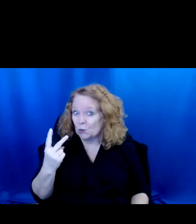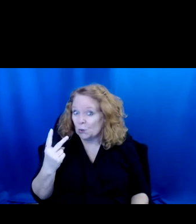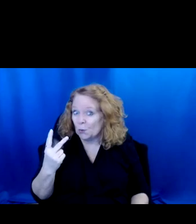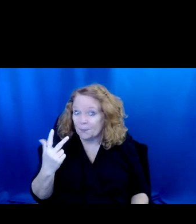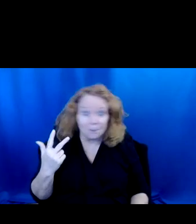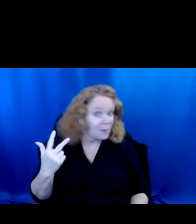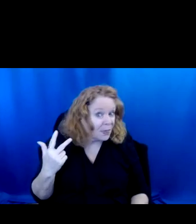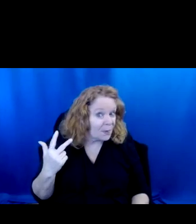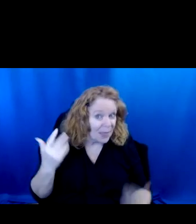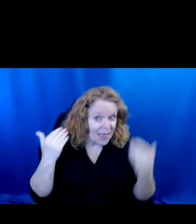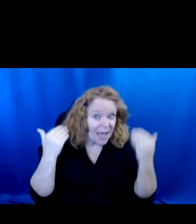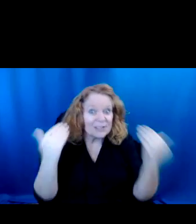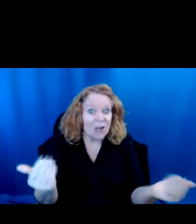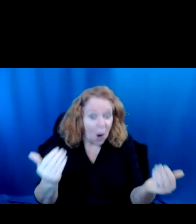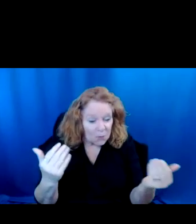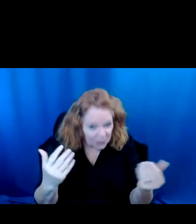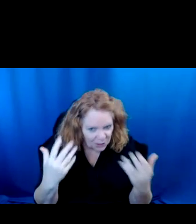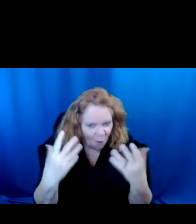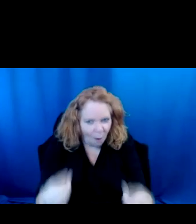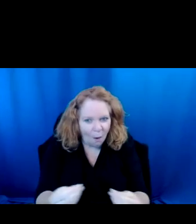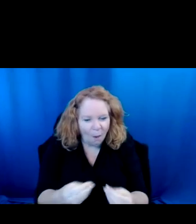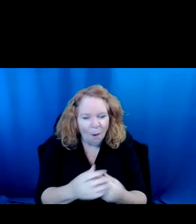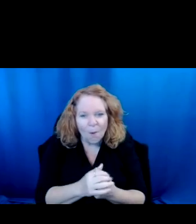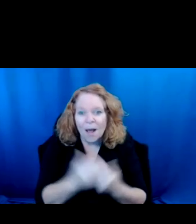1, 2, 3, let's go, go.